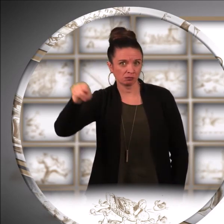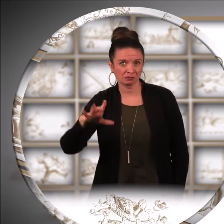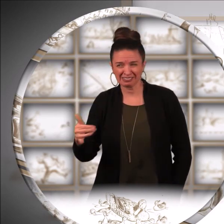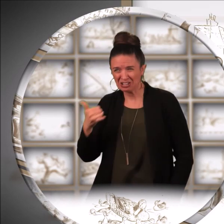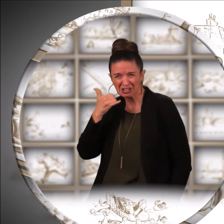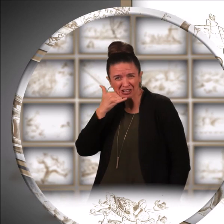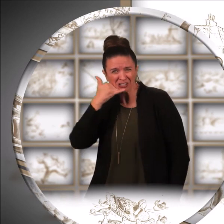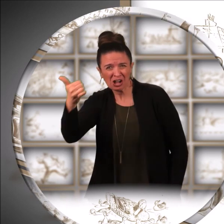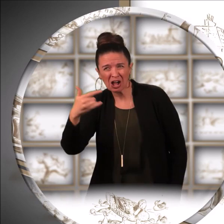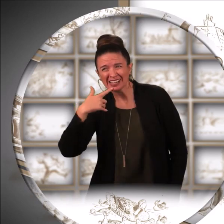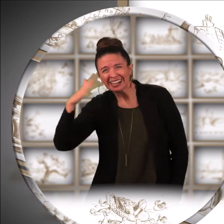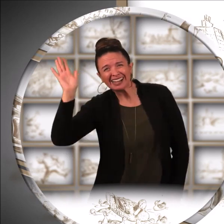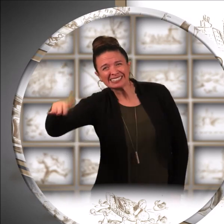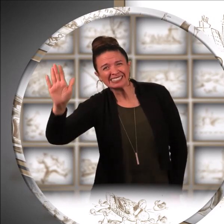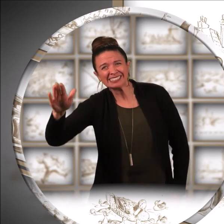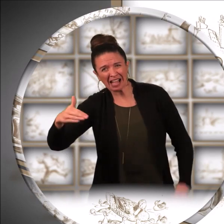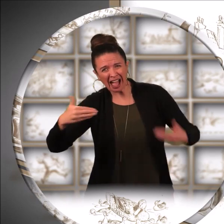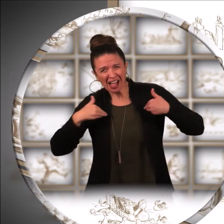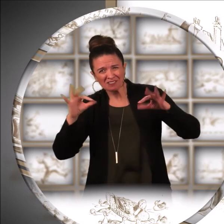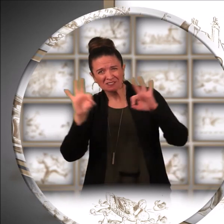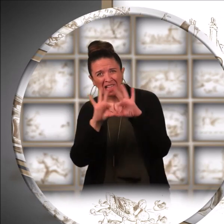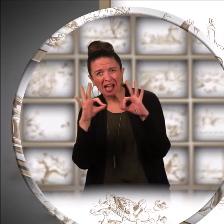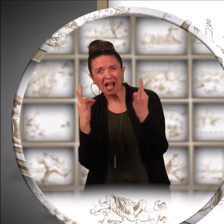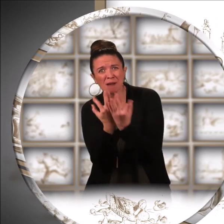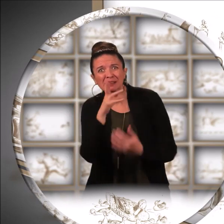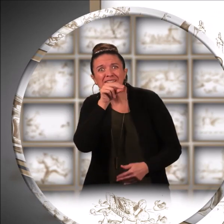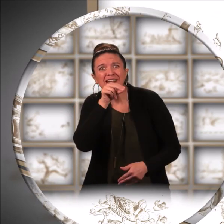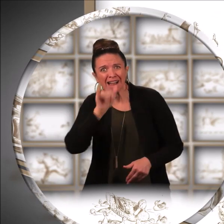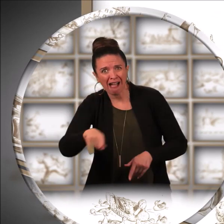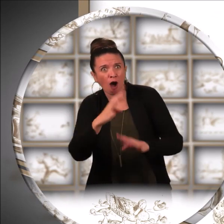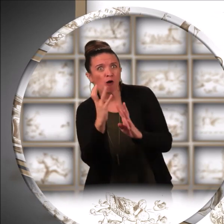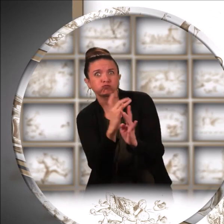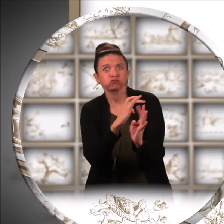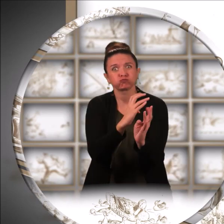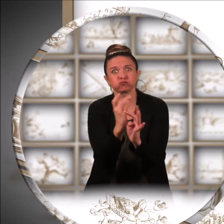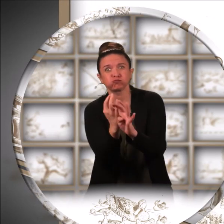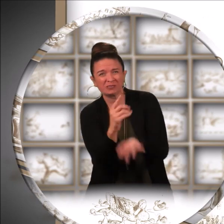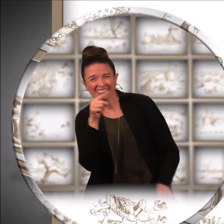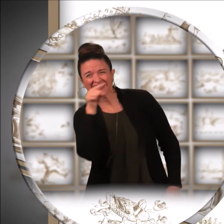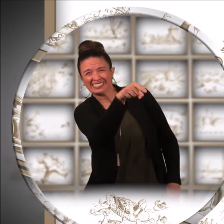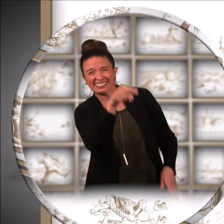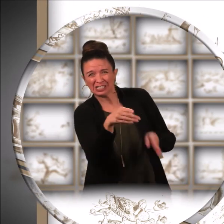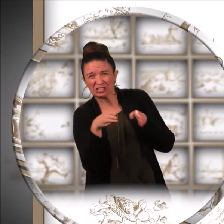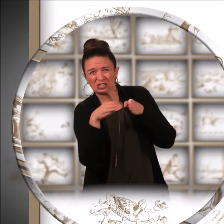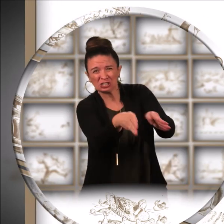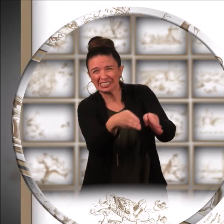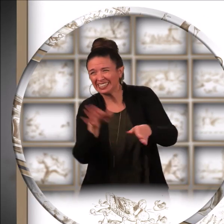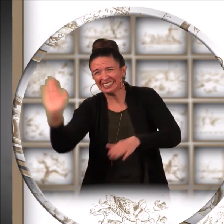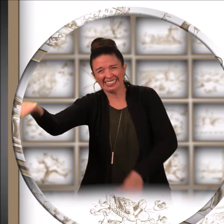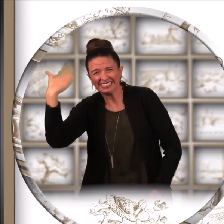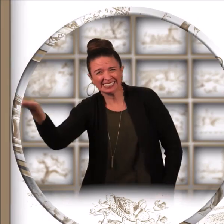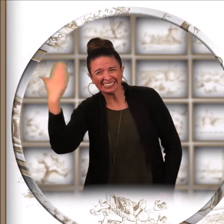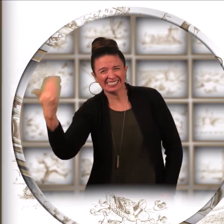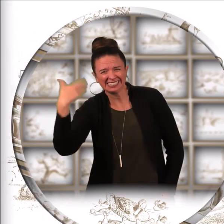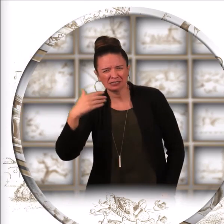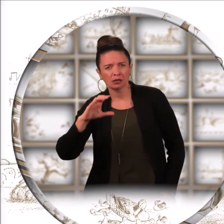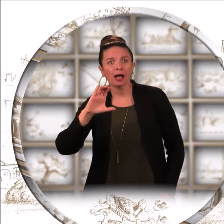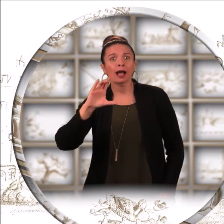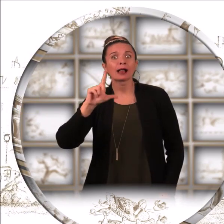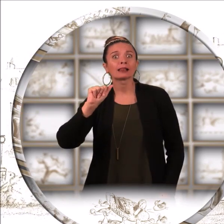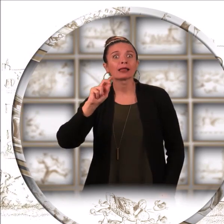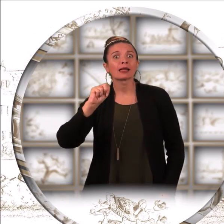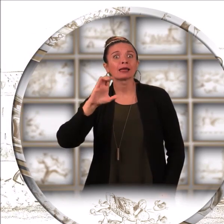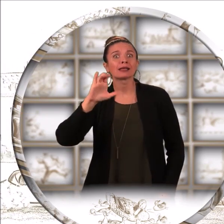said, "Family of what?" "Ducks," yelled Michael. "Send a police car,